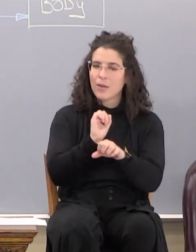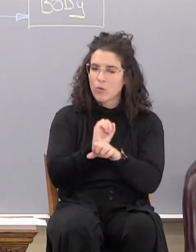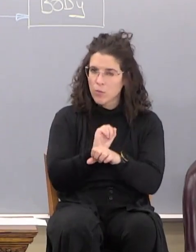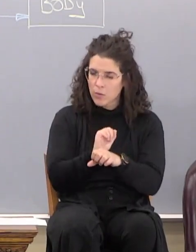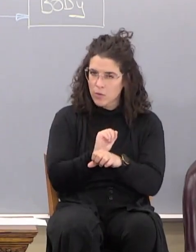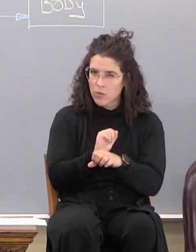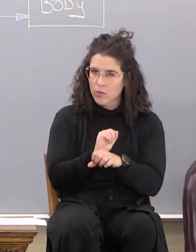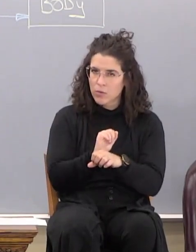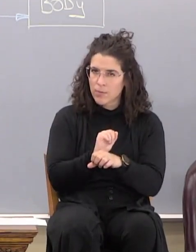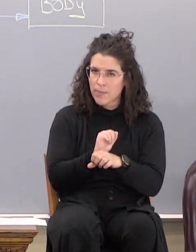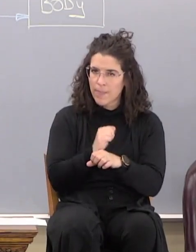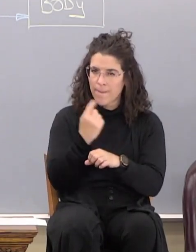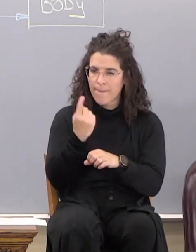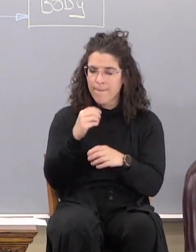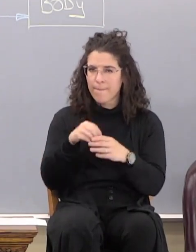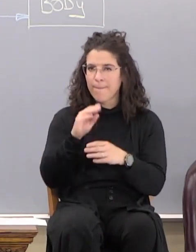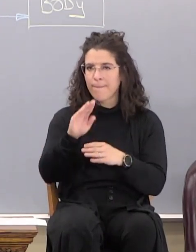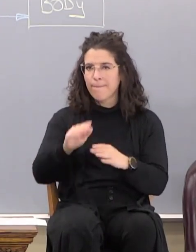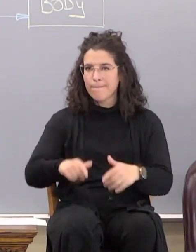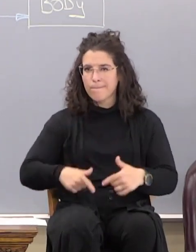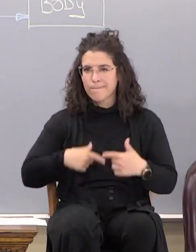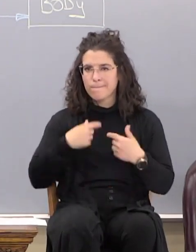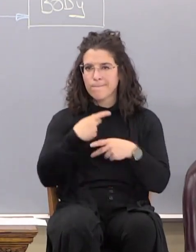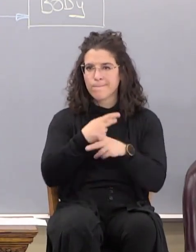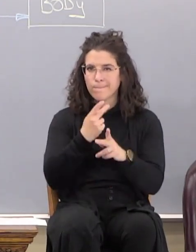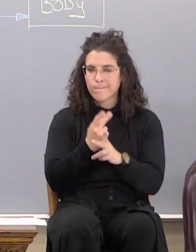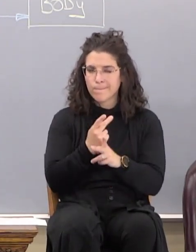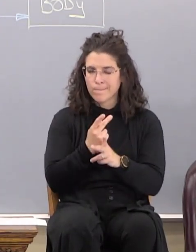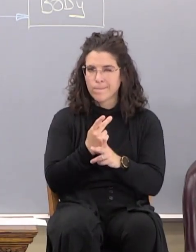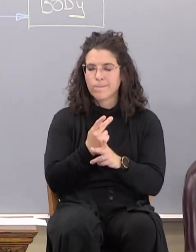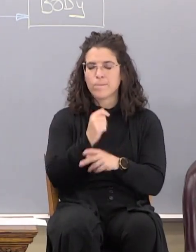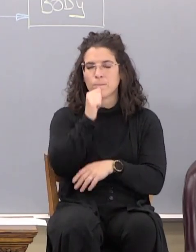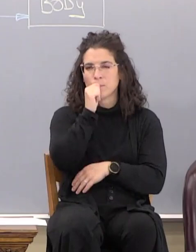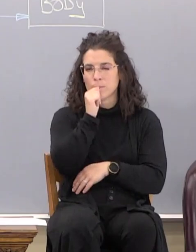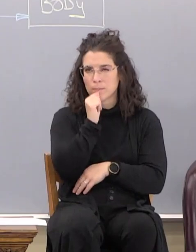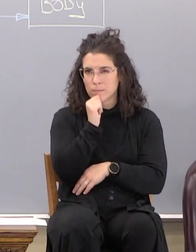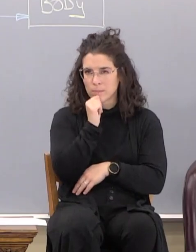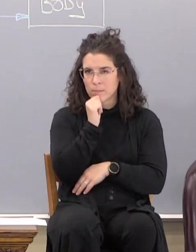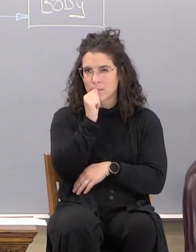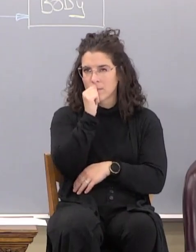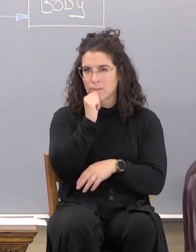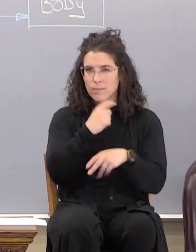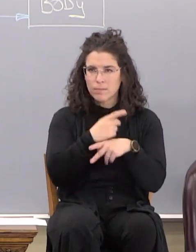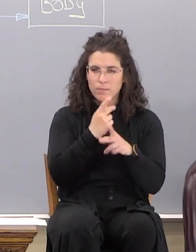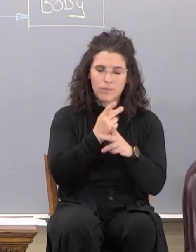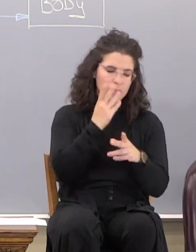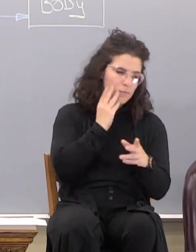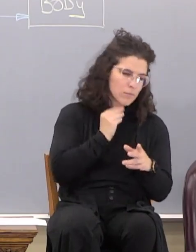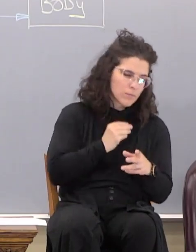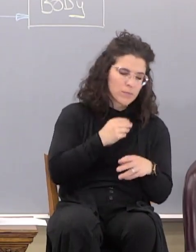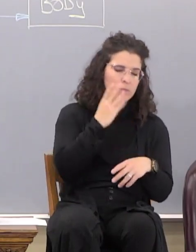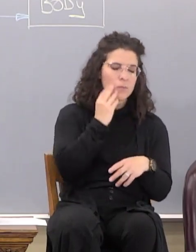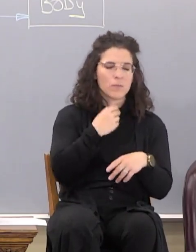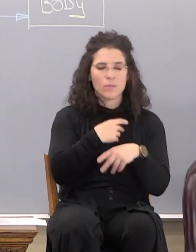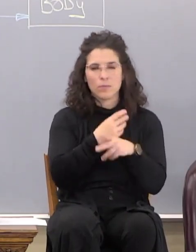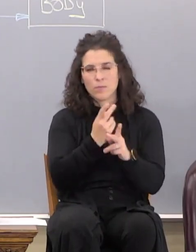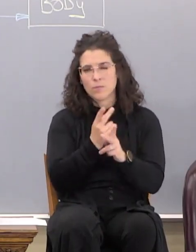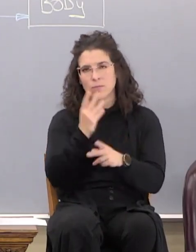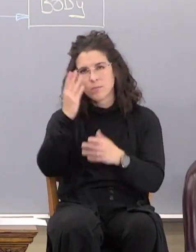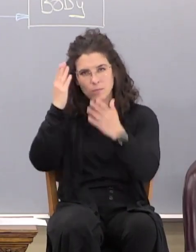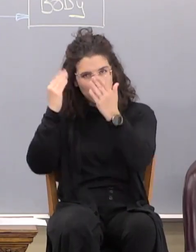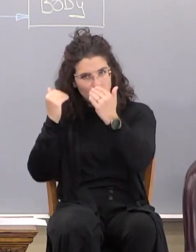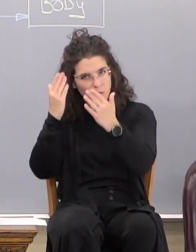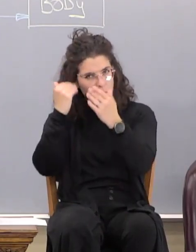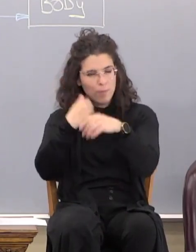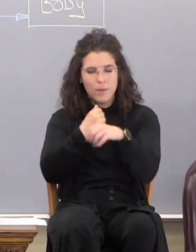works something in your life that produces patience. Patience produces experience, and experience produces hope. And